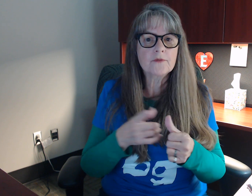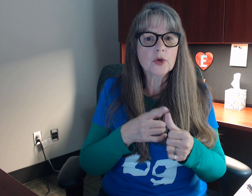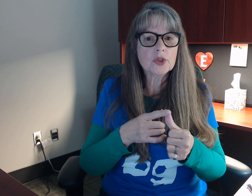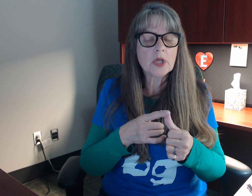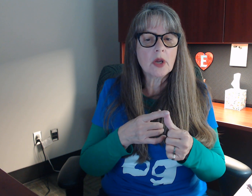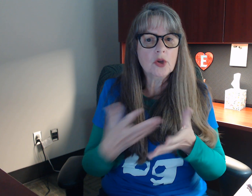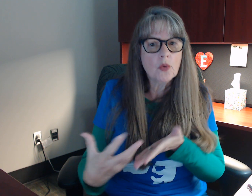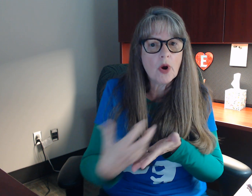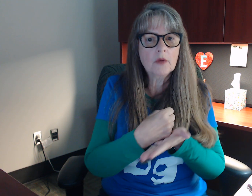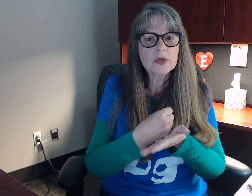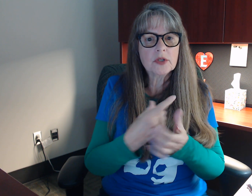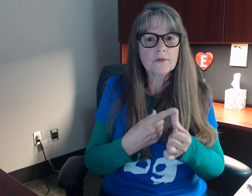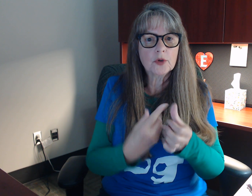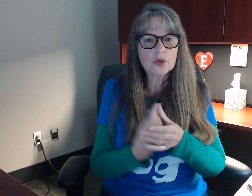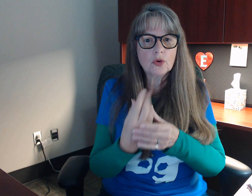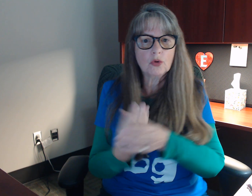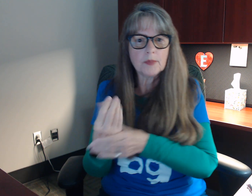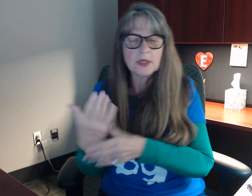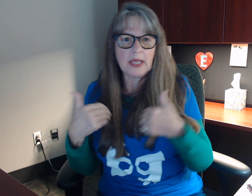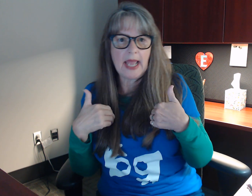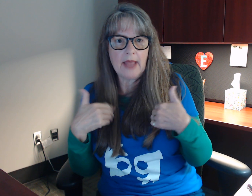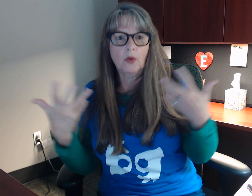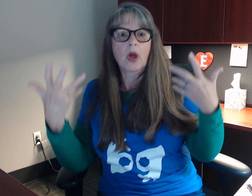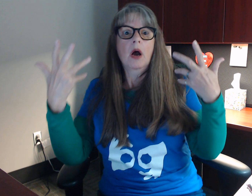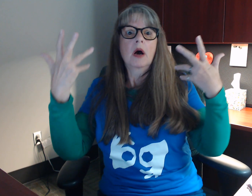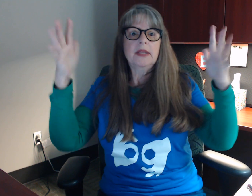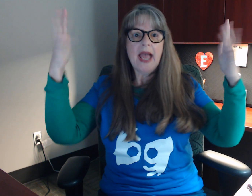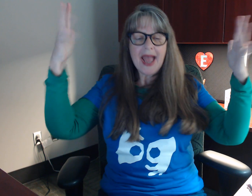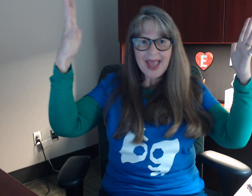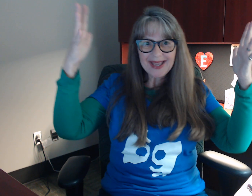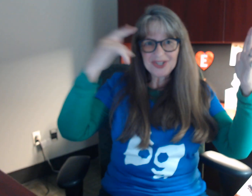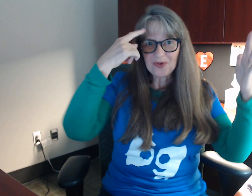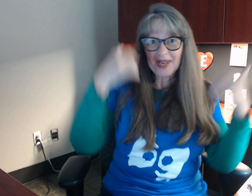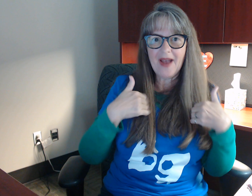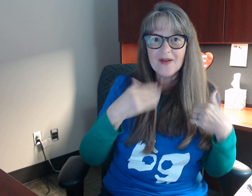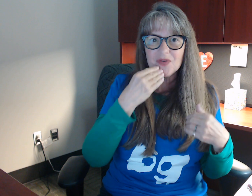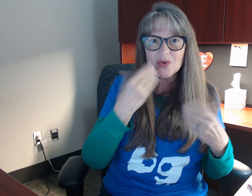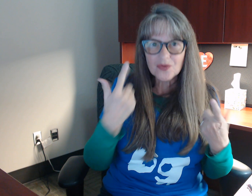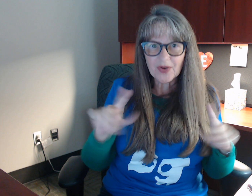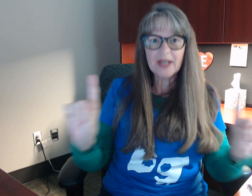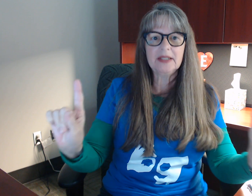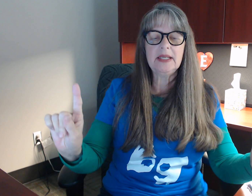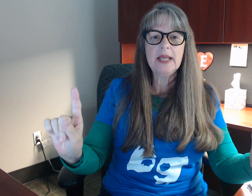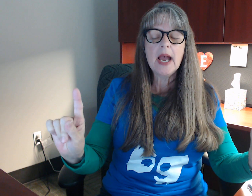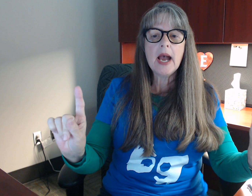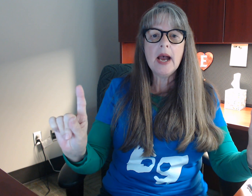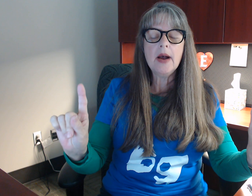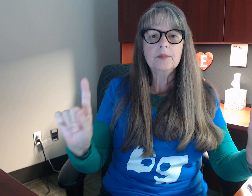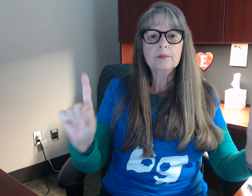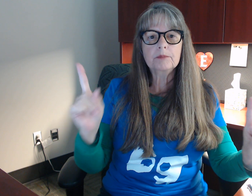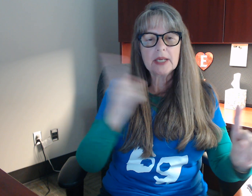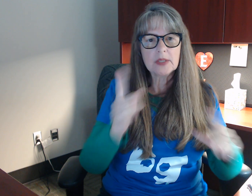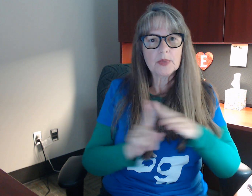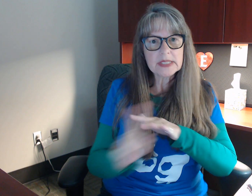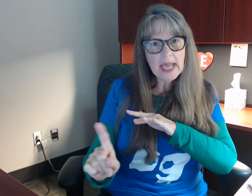first, harvest, the first crops that they had, they go, oh, yay, we have food finally, because they were escaping.